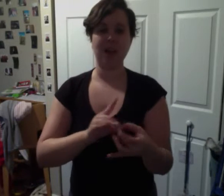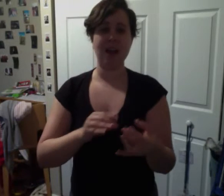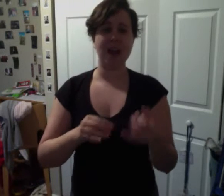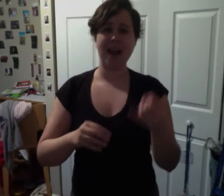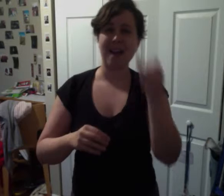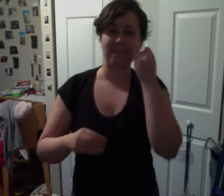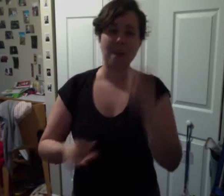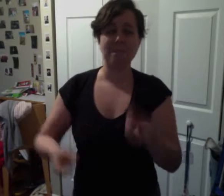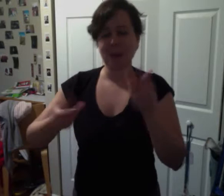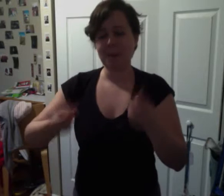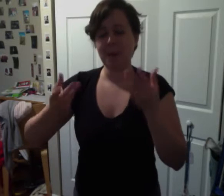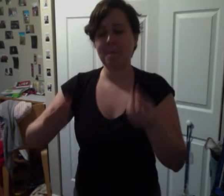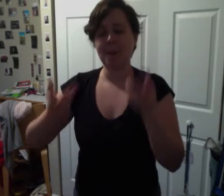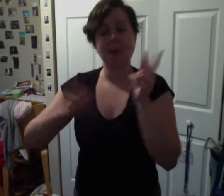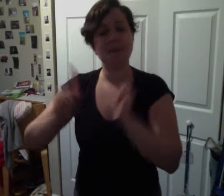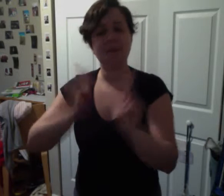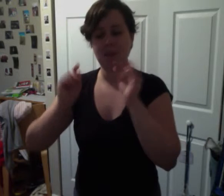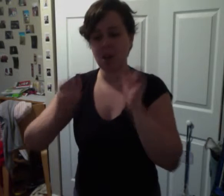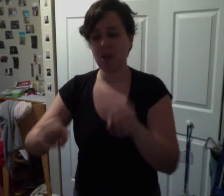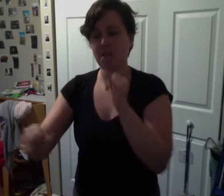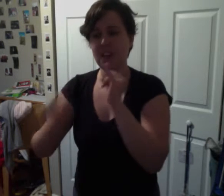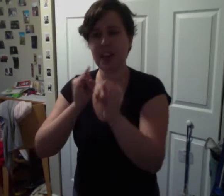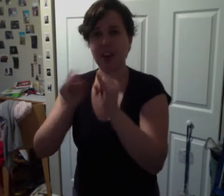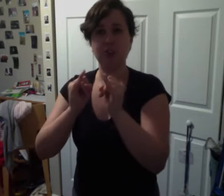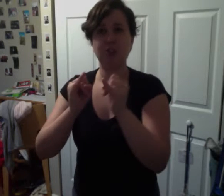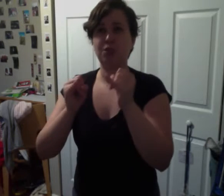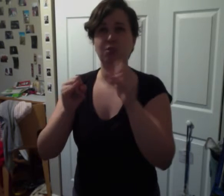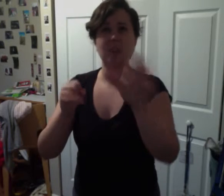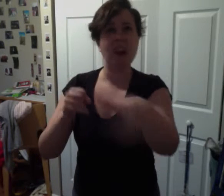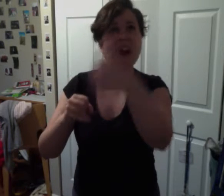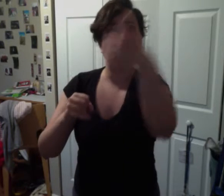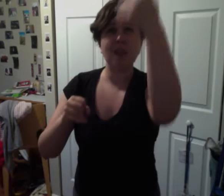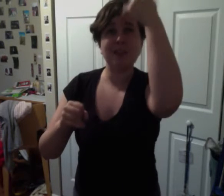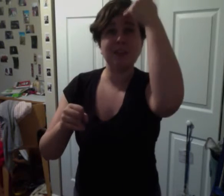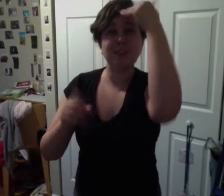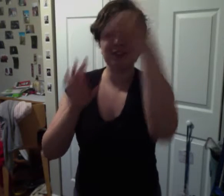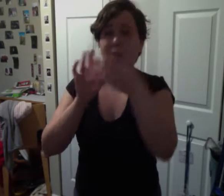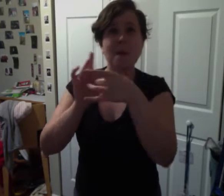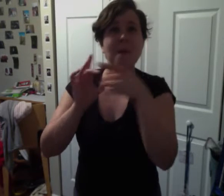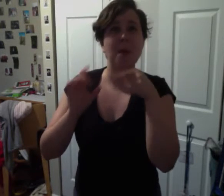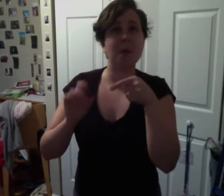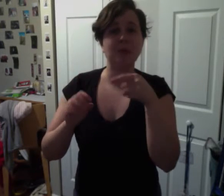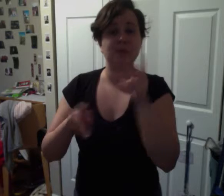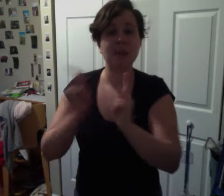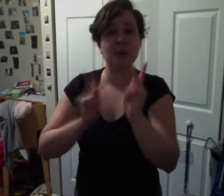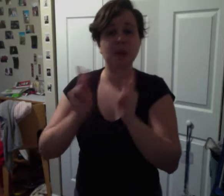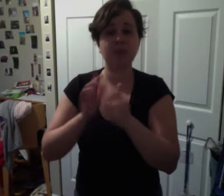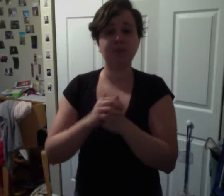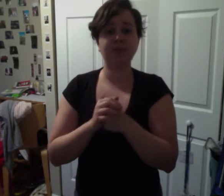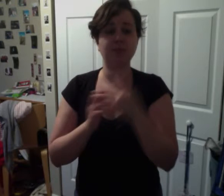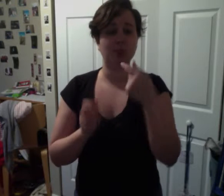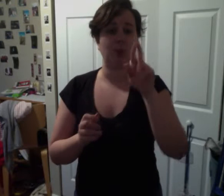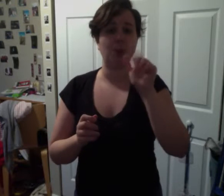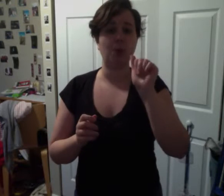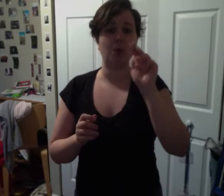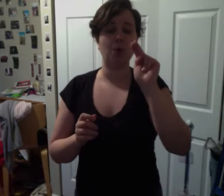way. So in Grand Central Terminal, 11 years ago, we built a booth where anyone can come to honor someone